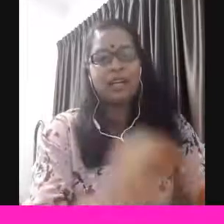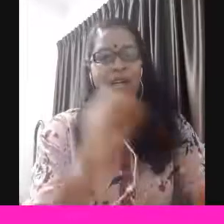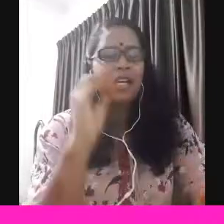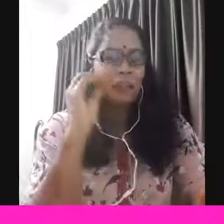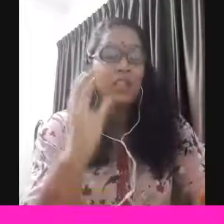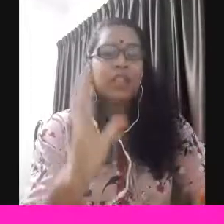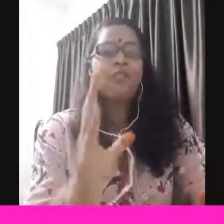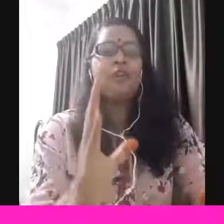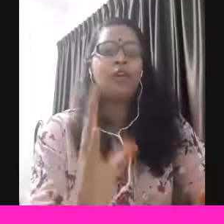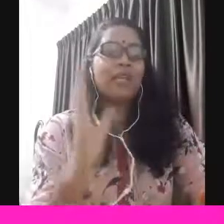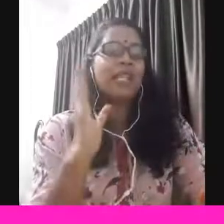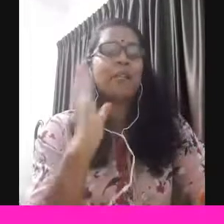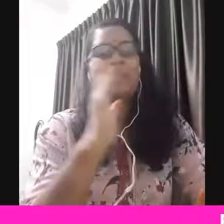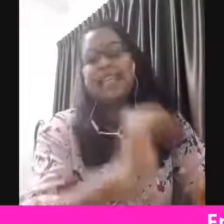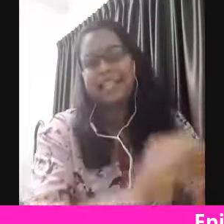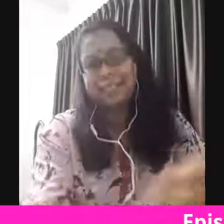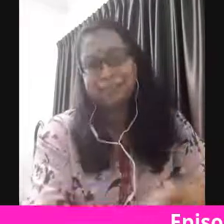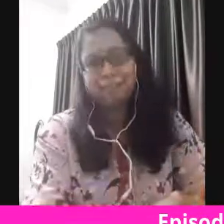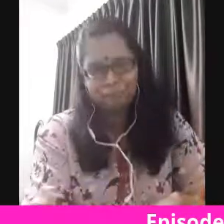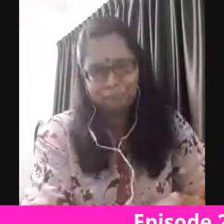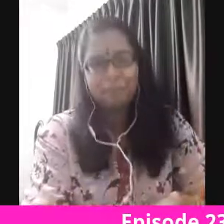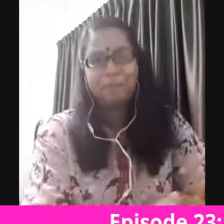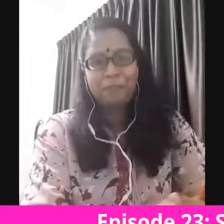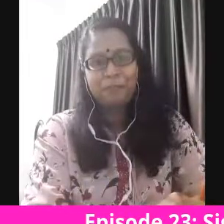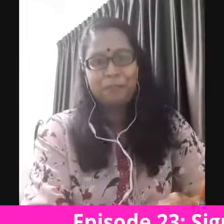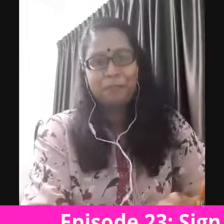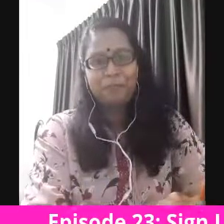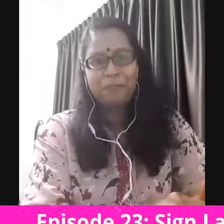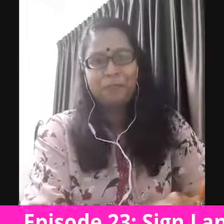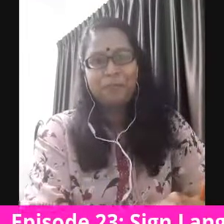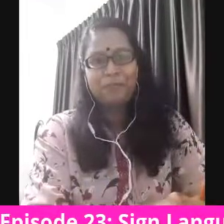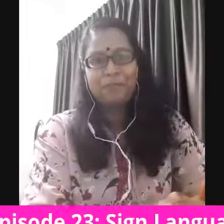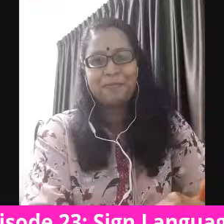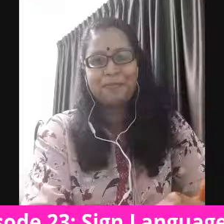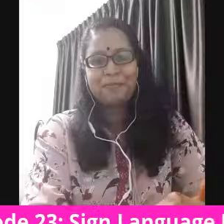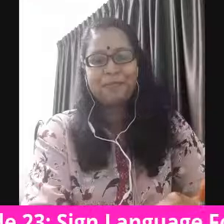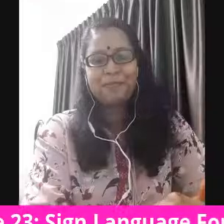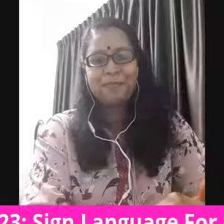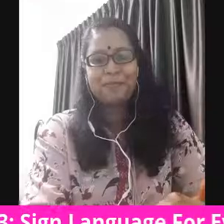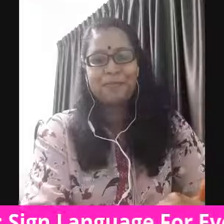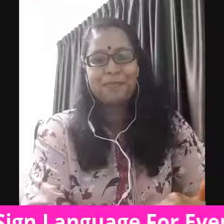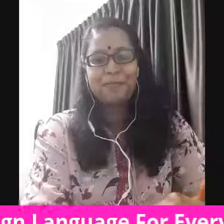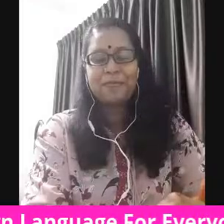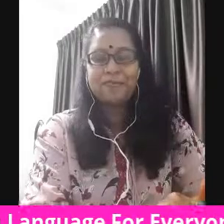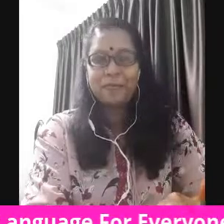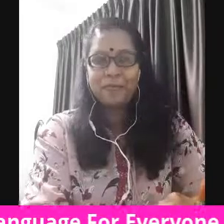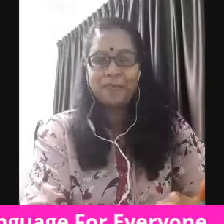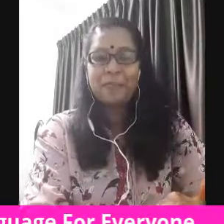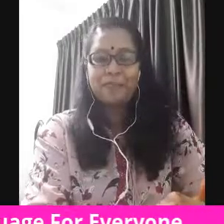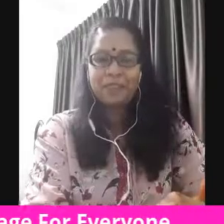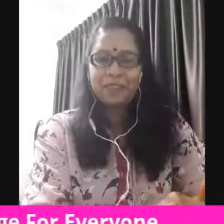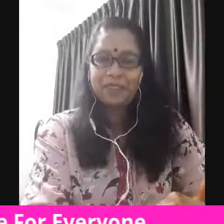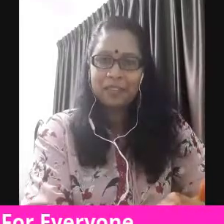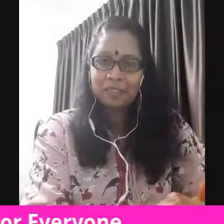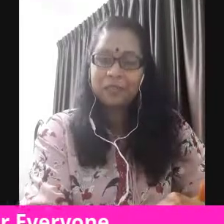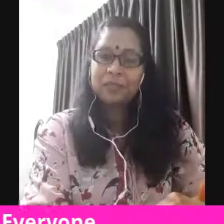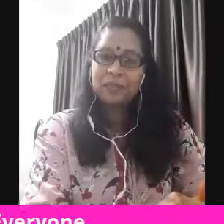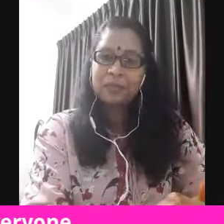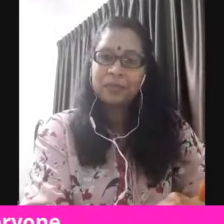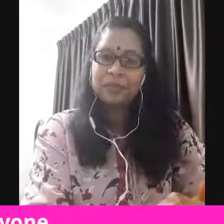special, especially for masalah pendengaran. Mm-hmm, mm-hmm. Mm-hmm. So that's wonderful, wonderful. And